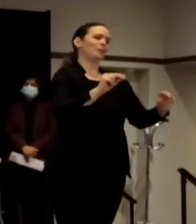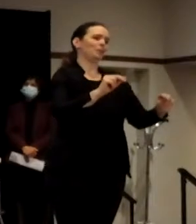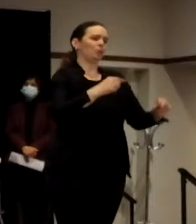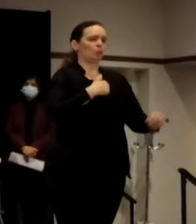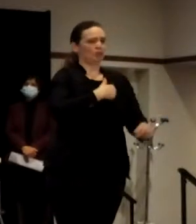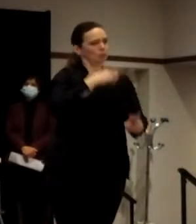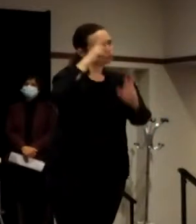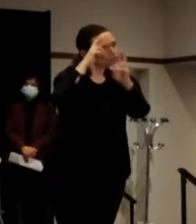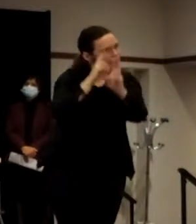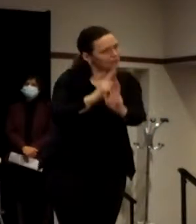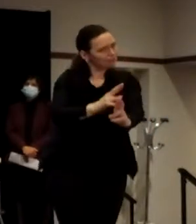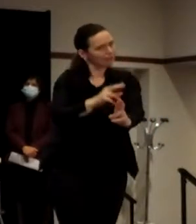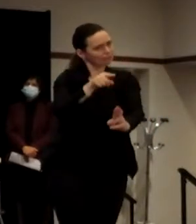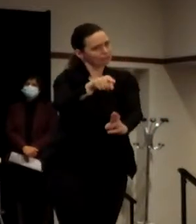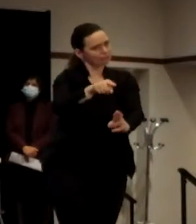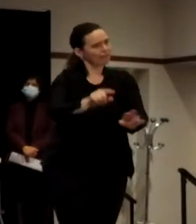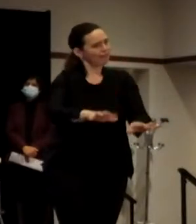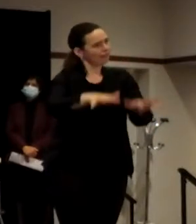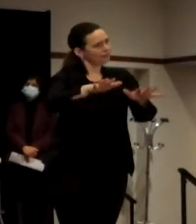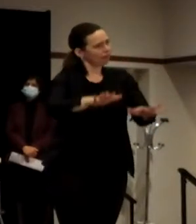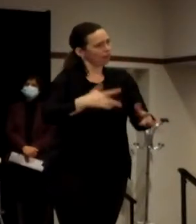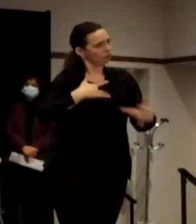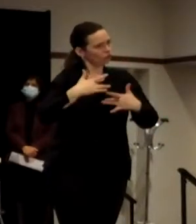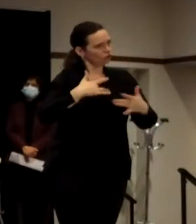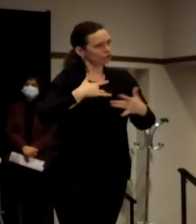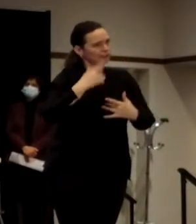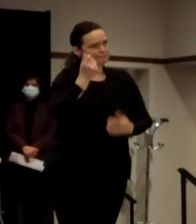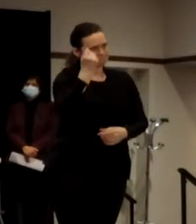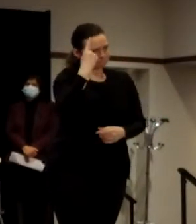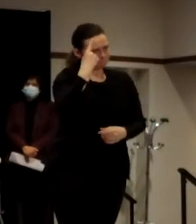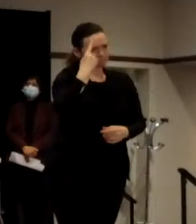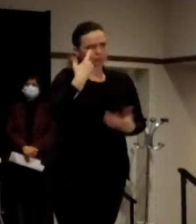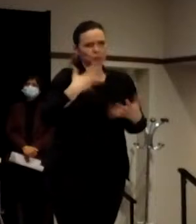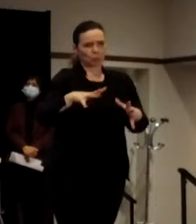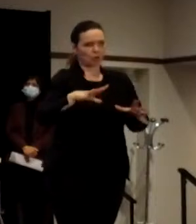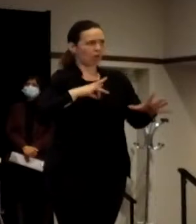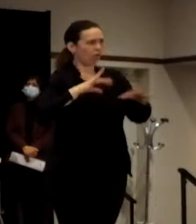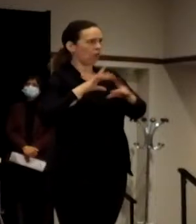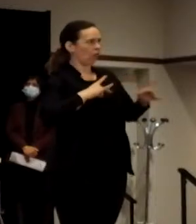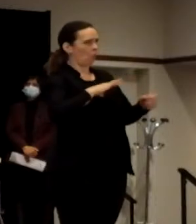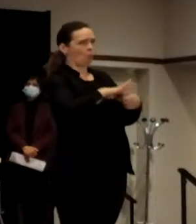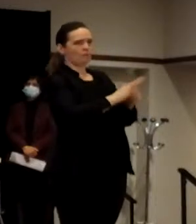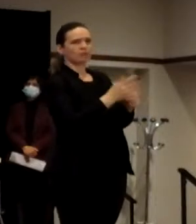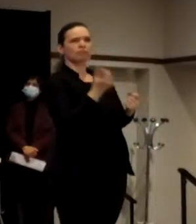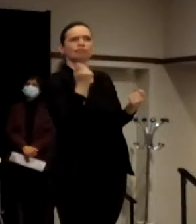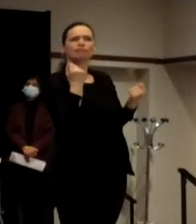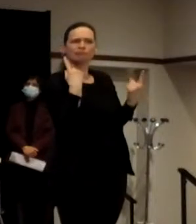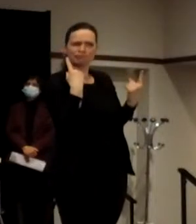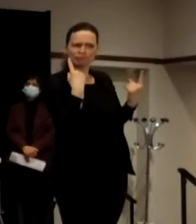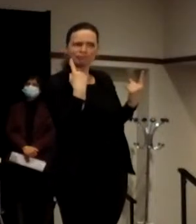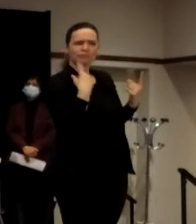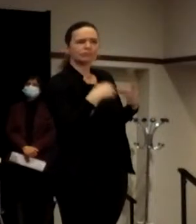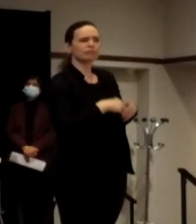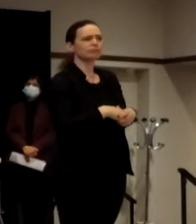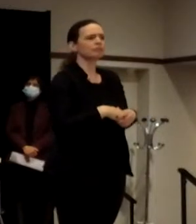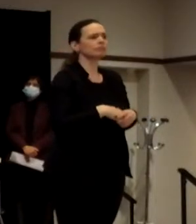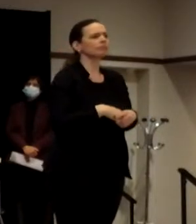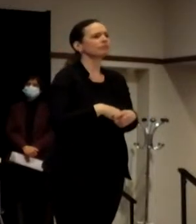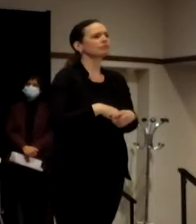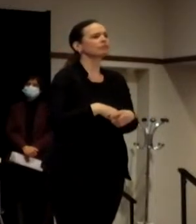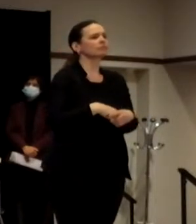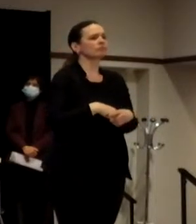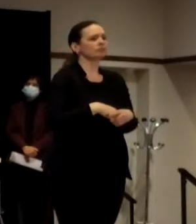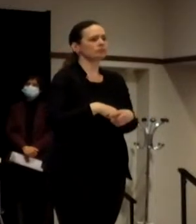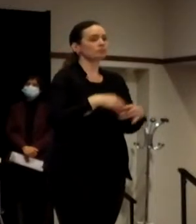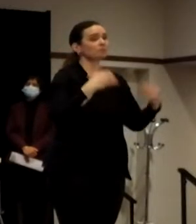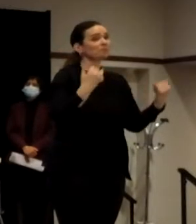was necessary for the transmission. Now, for our operation, it makes more sense for us to bring those people back.